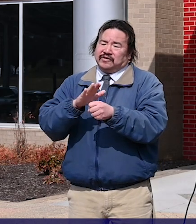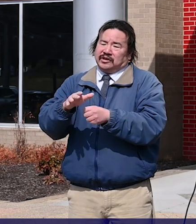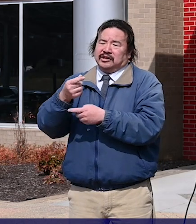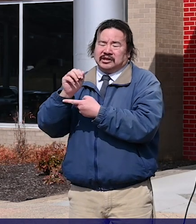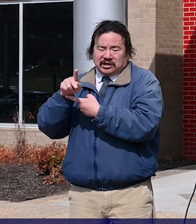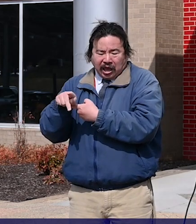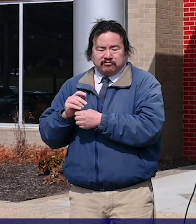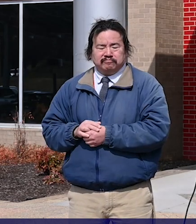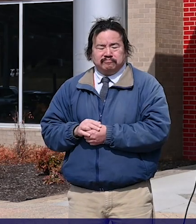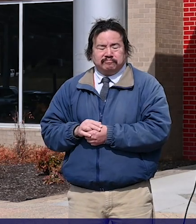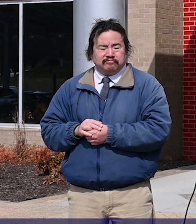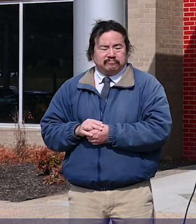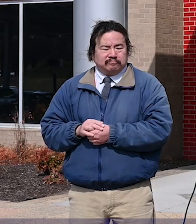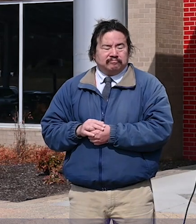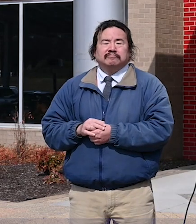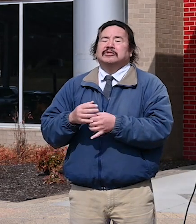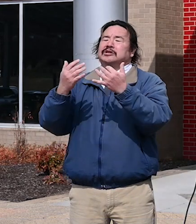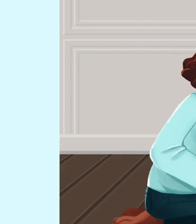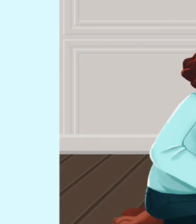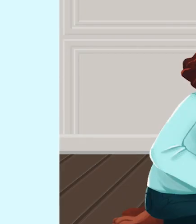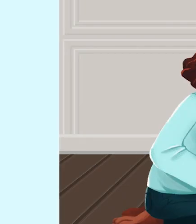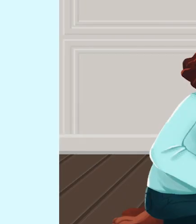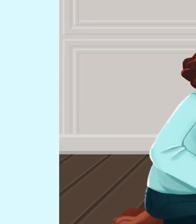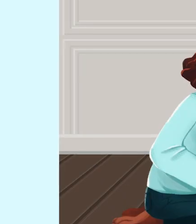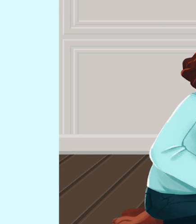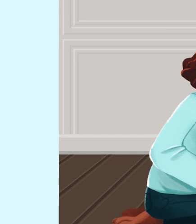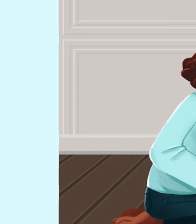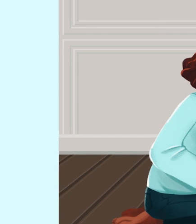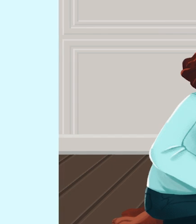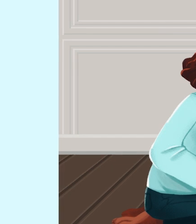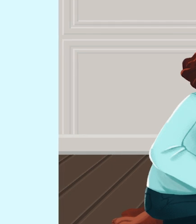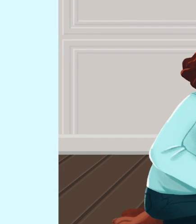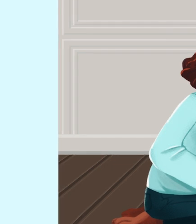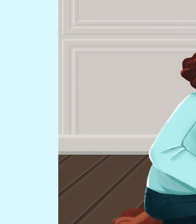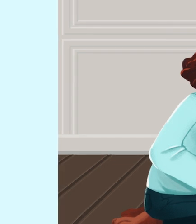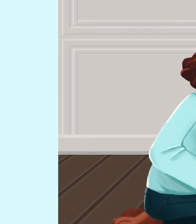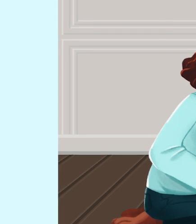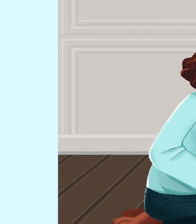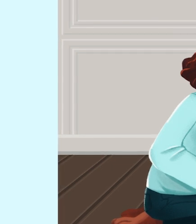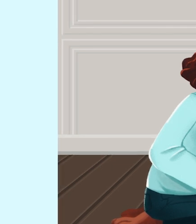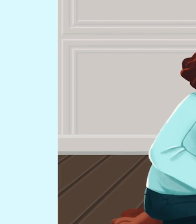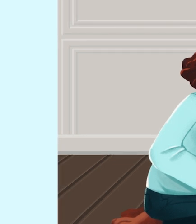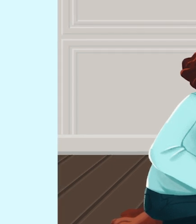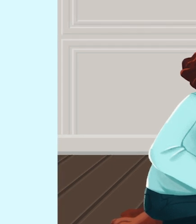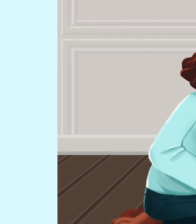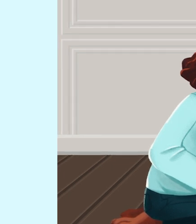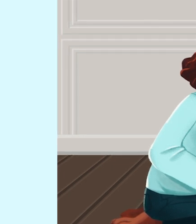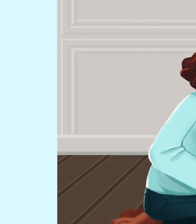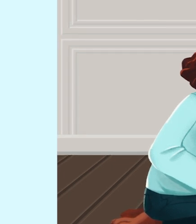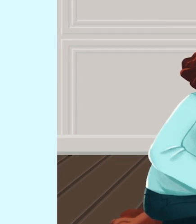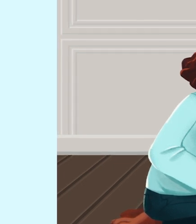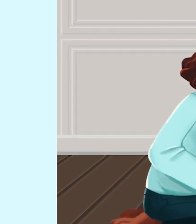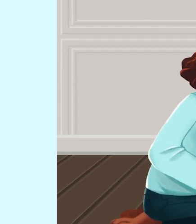gaps. Now, currently, Howard County offers a care line where residents can get free information and